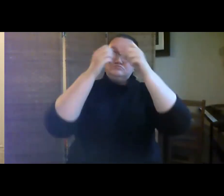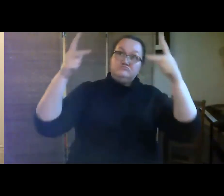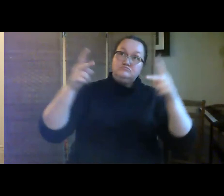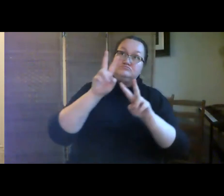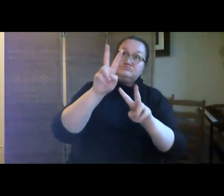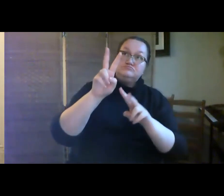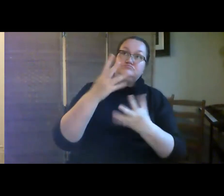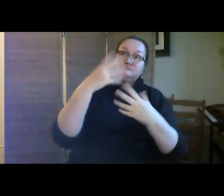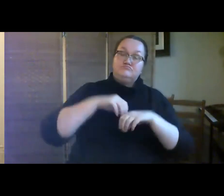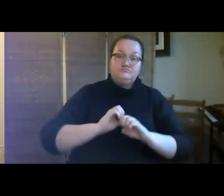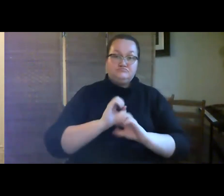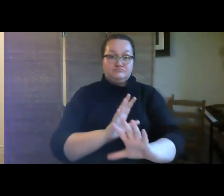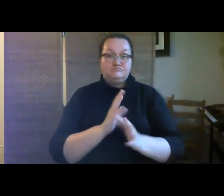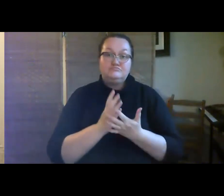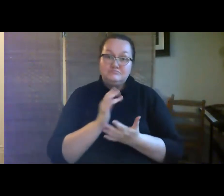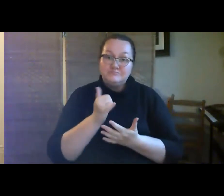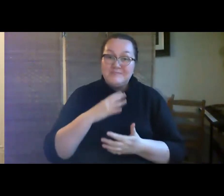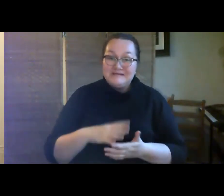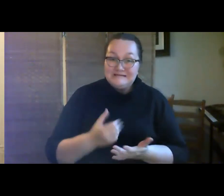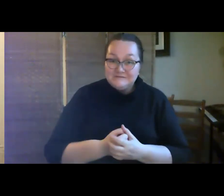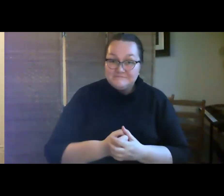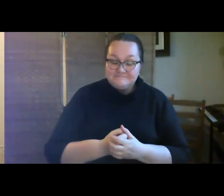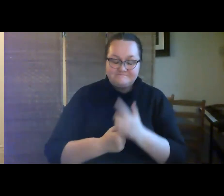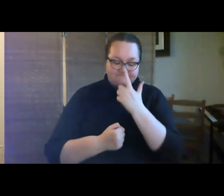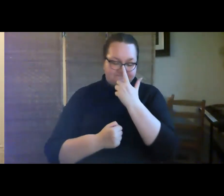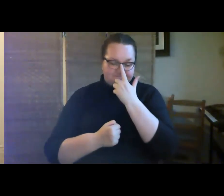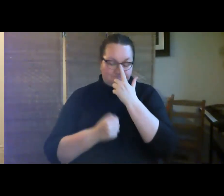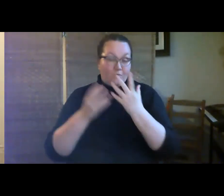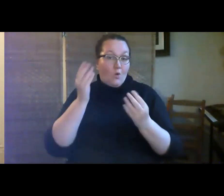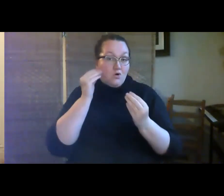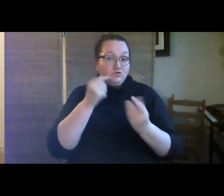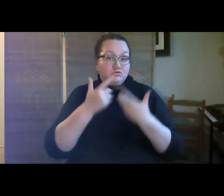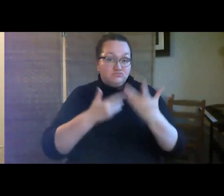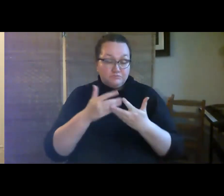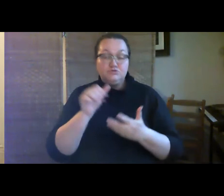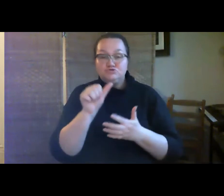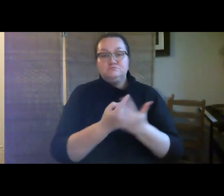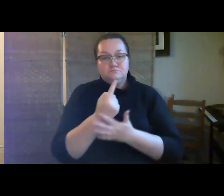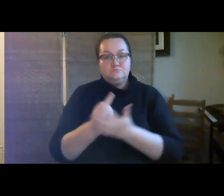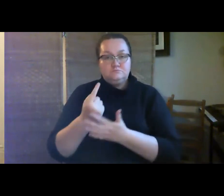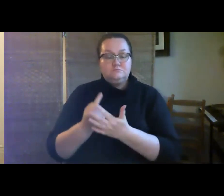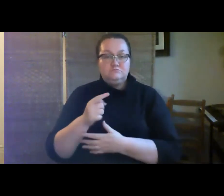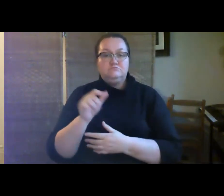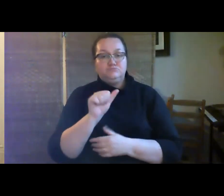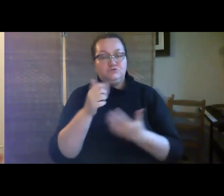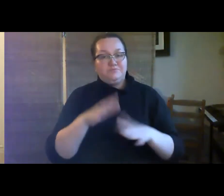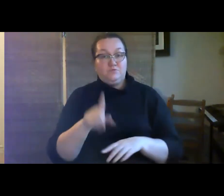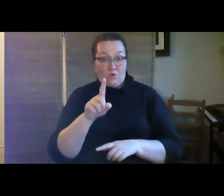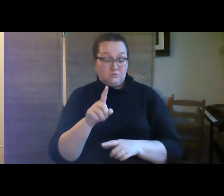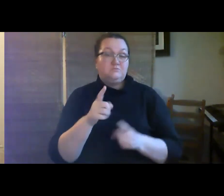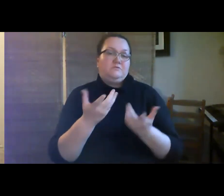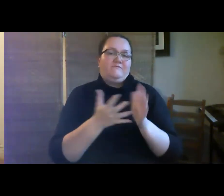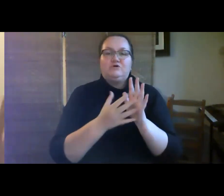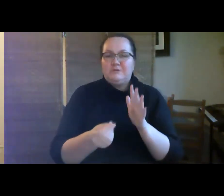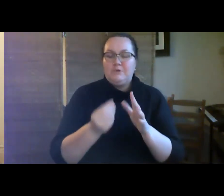With audio description, we've encountered a few problems at times. For example, again, in Guide Gods, I embedded the